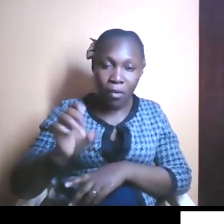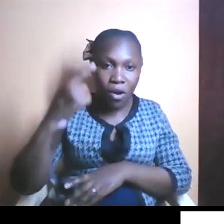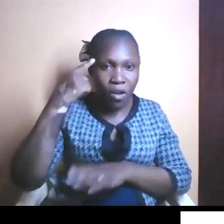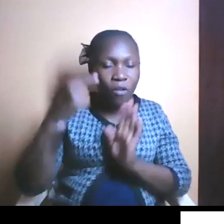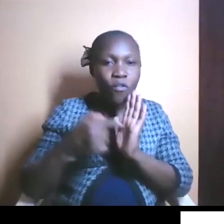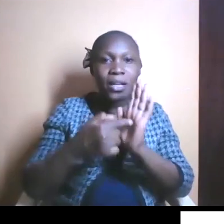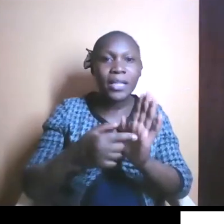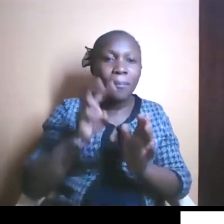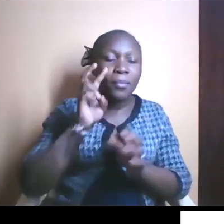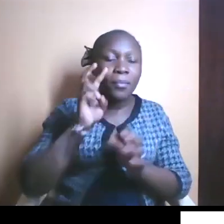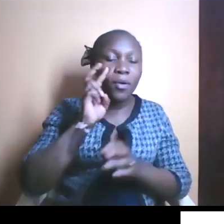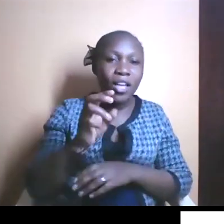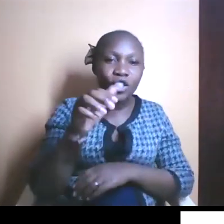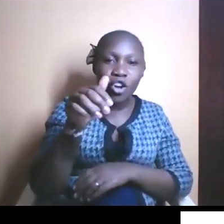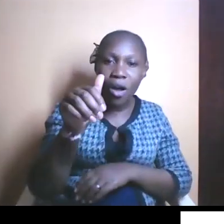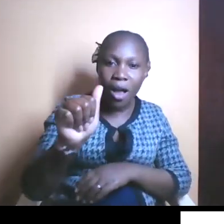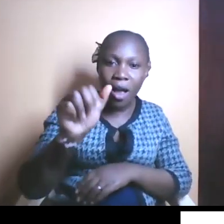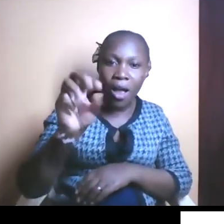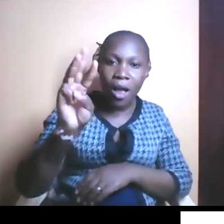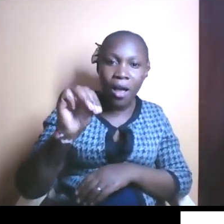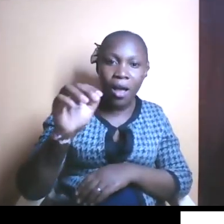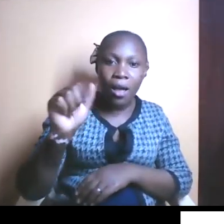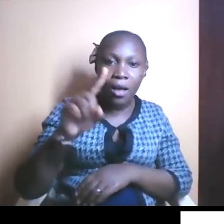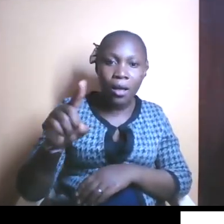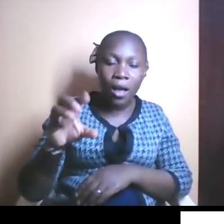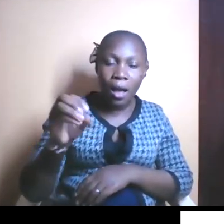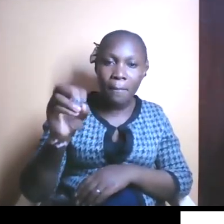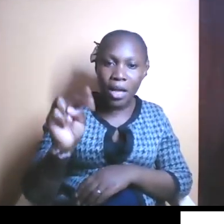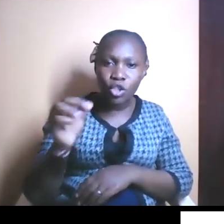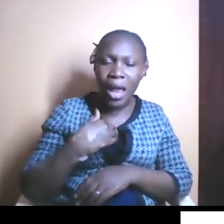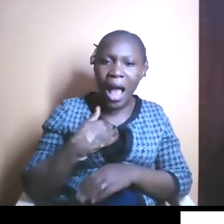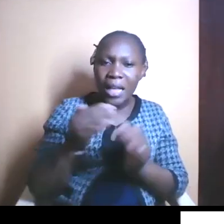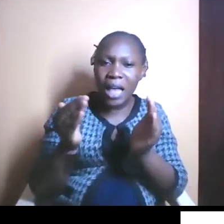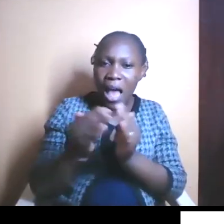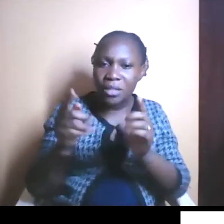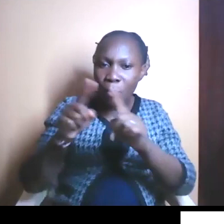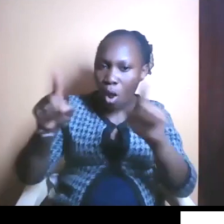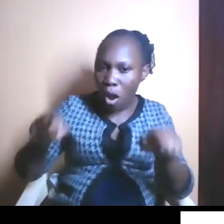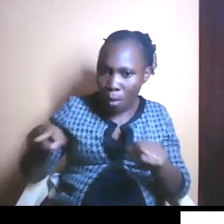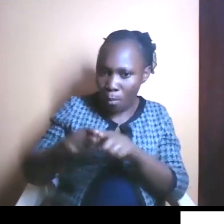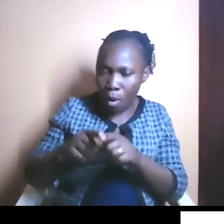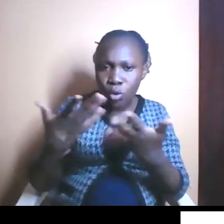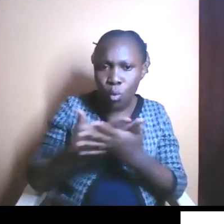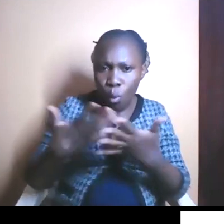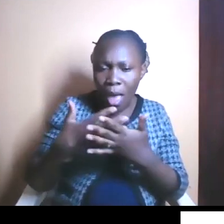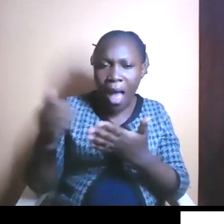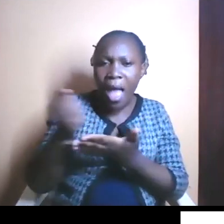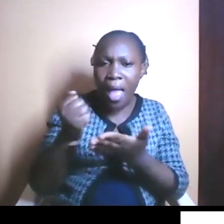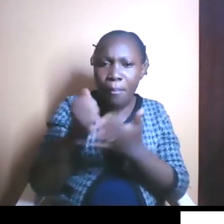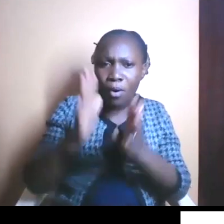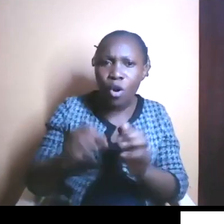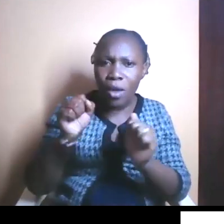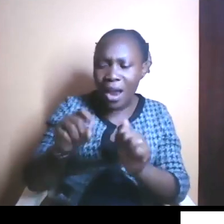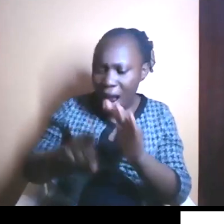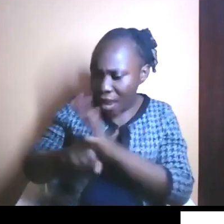booths. It's a room or a little box where employees can enter and listen to their nice favorite music